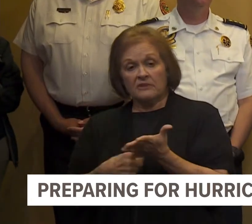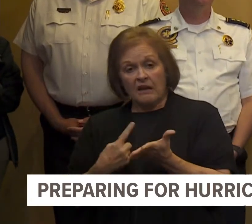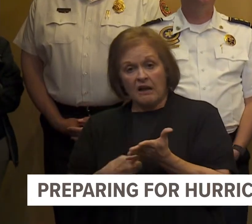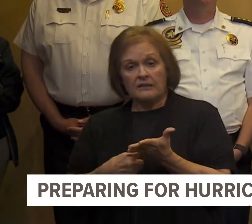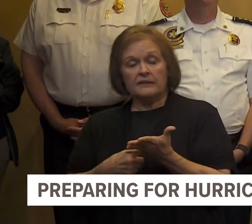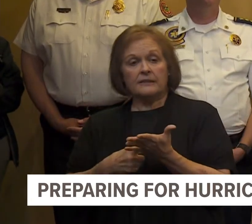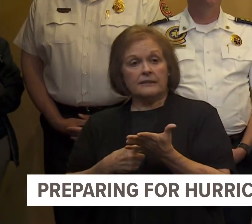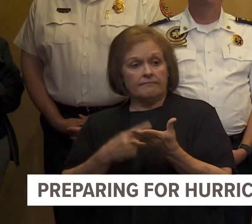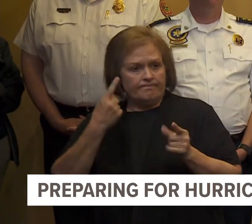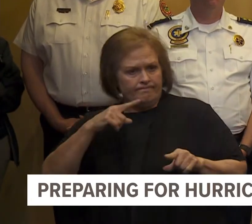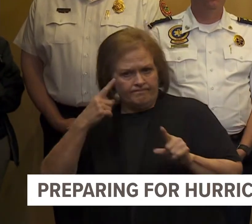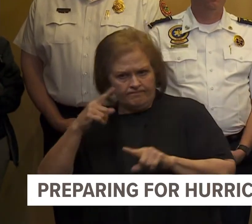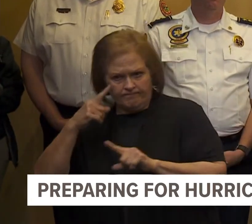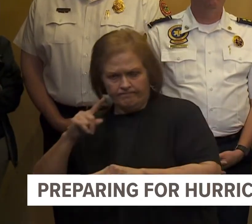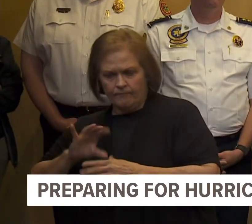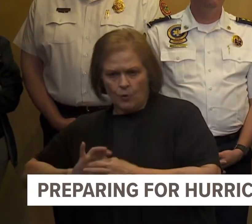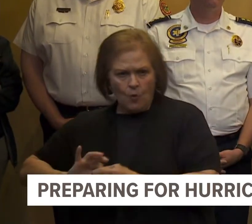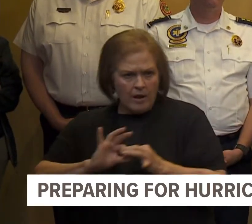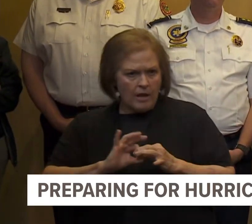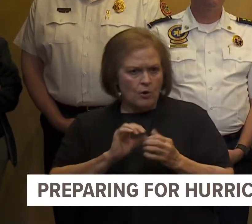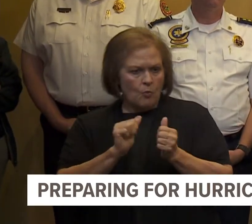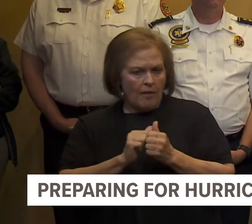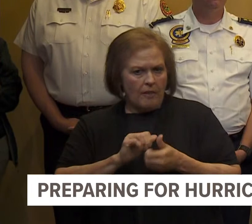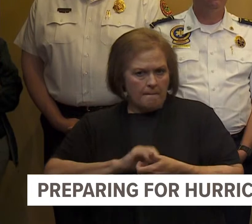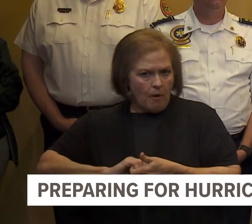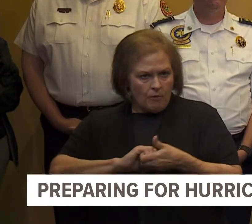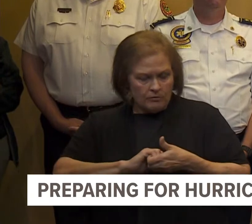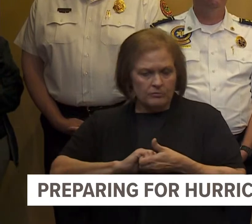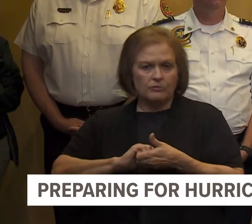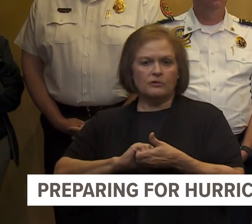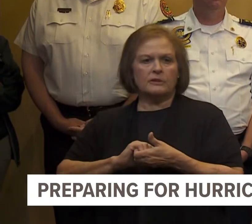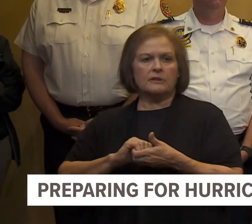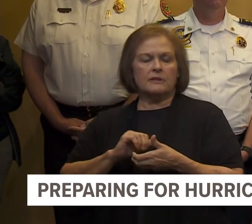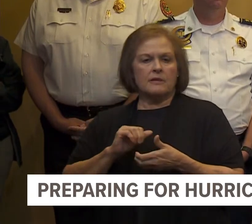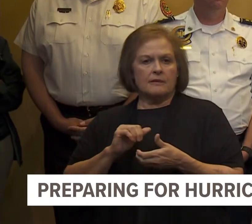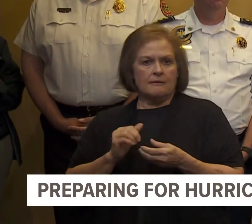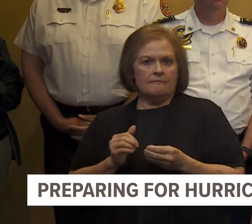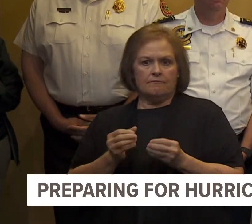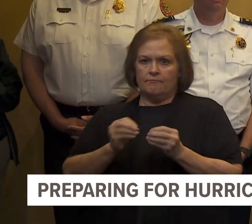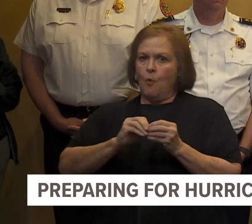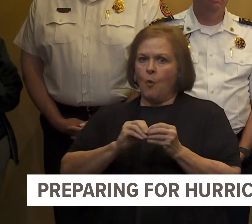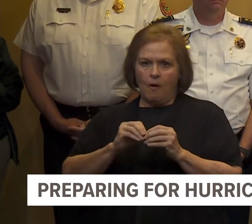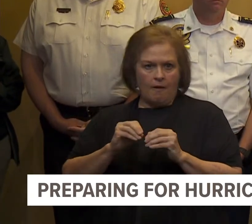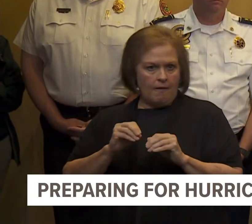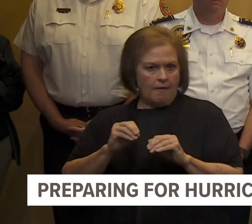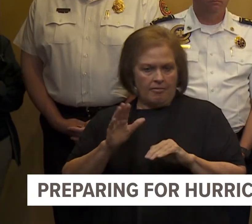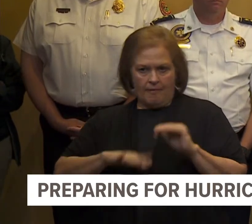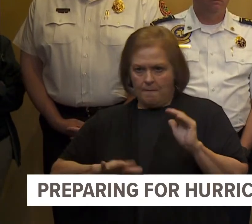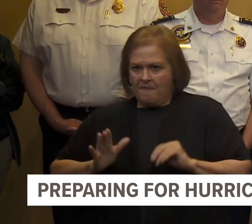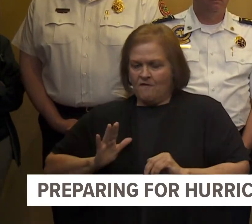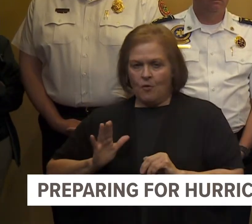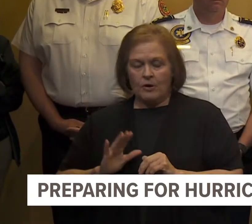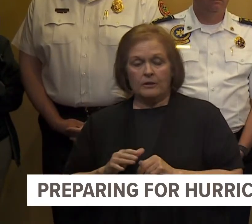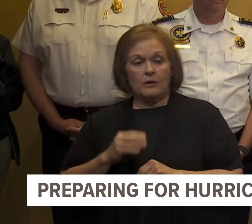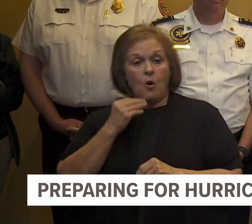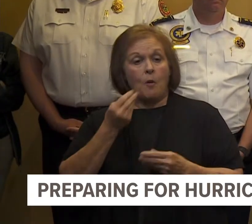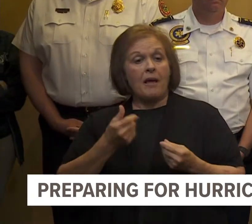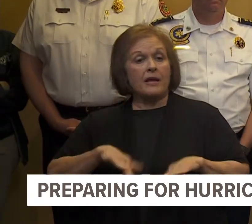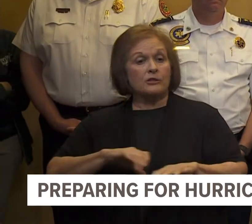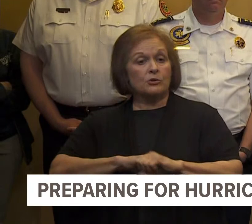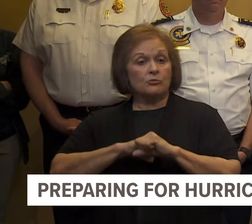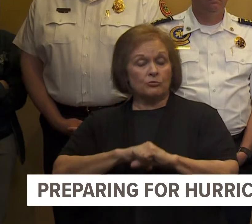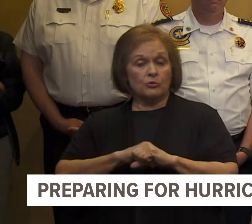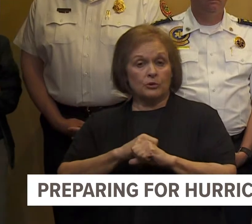are synchronizing and we're coordinating with our partners more than we have ever before. The Office of Homeland Security and